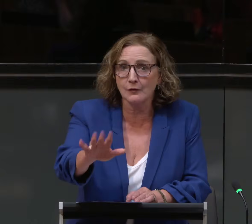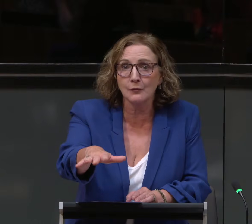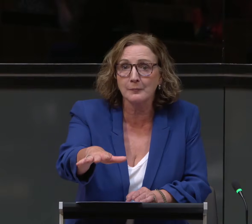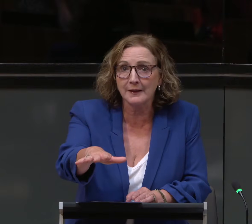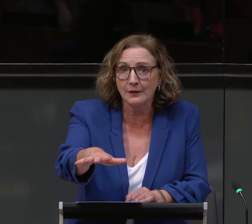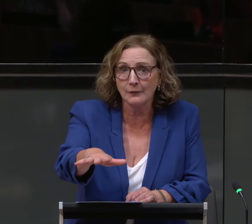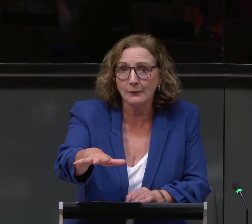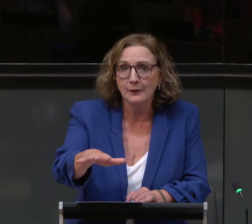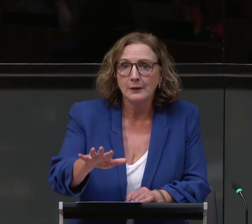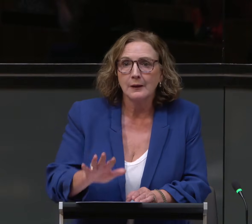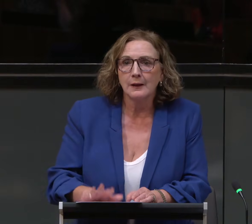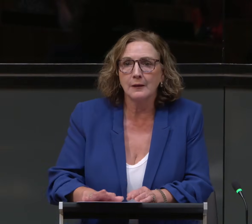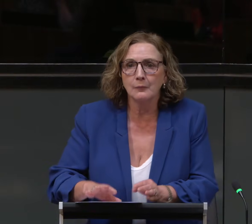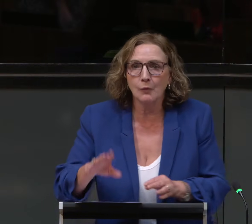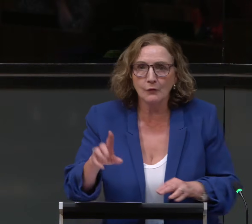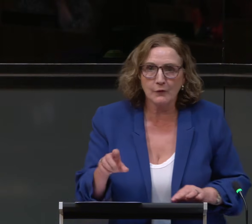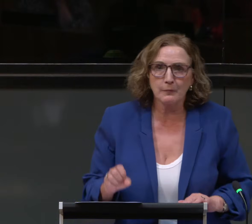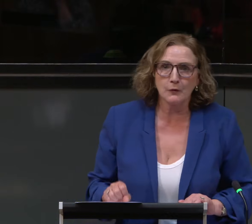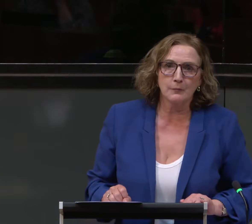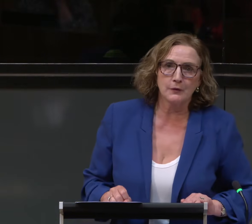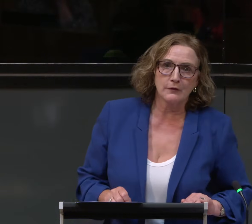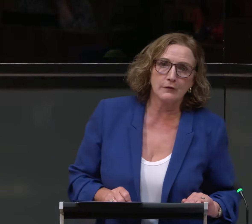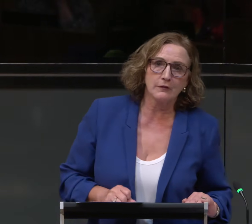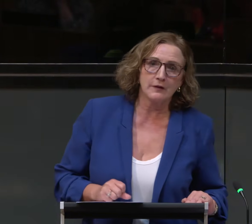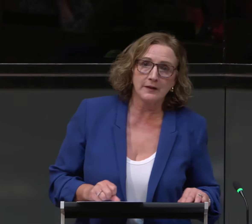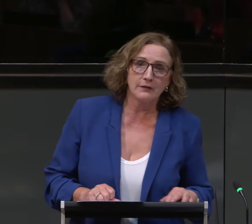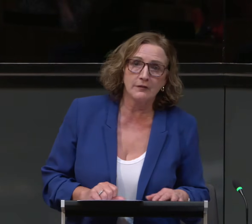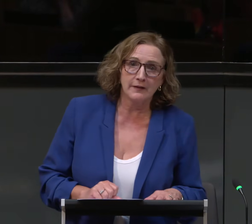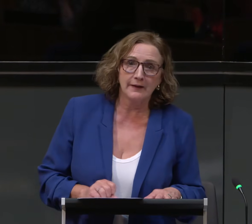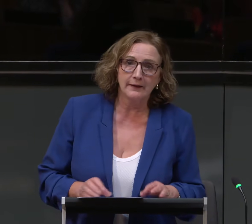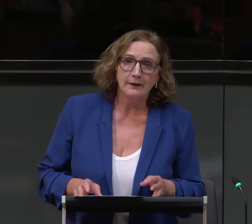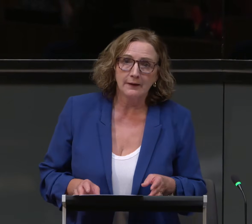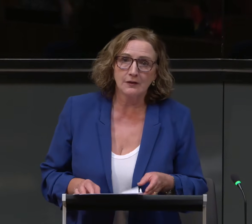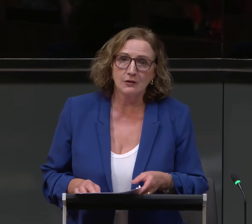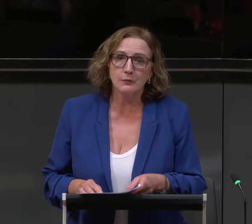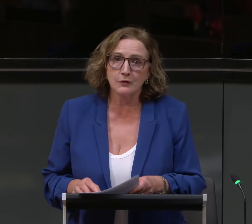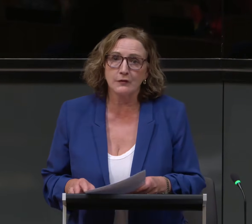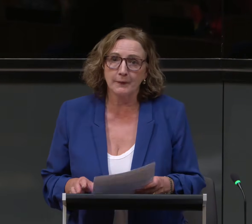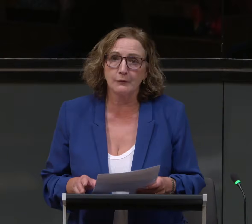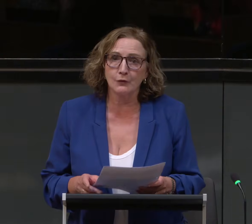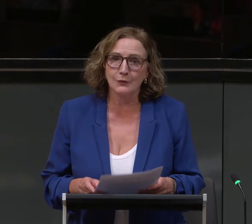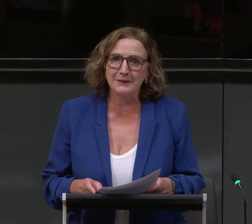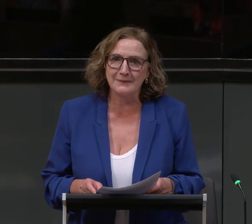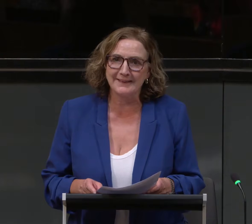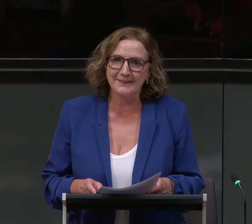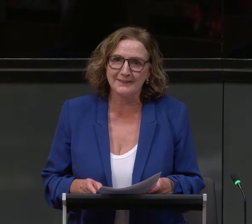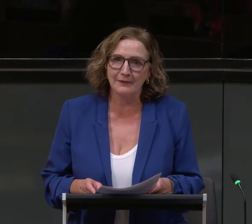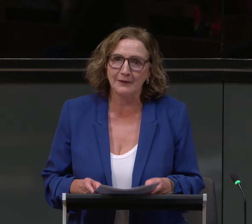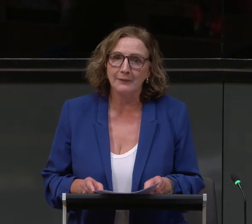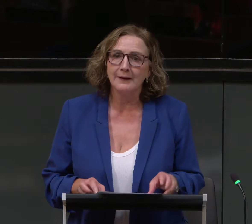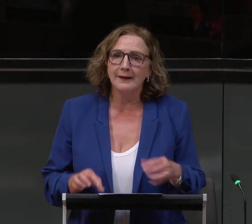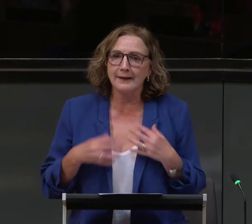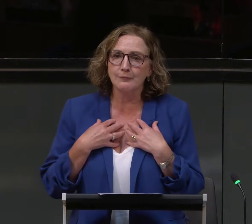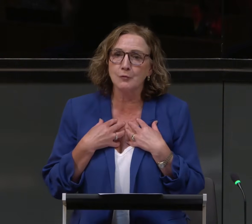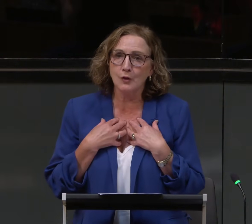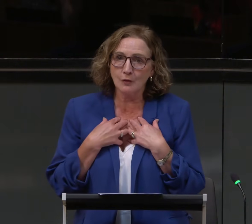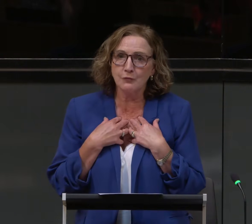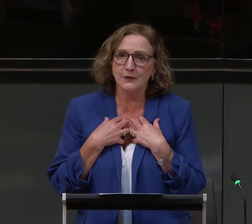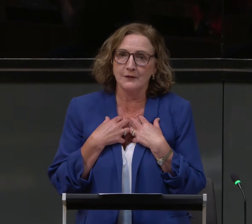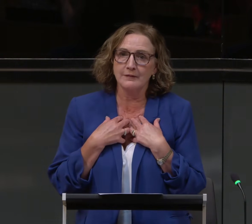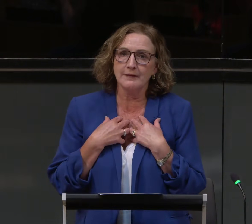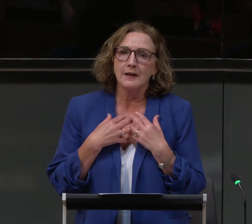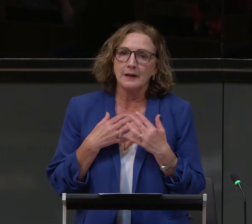down, and I don't mean you. One of the spokespersons here today actually was just about talking Wales down. Now, I have